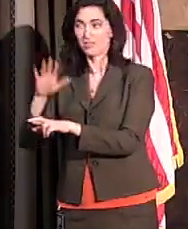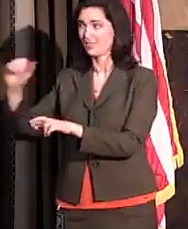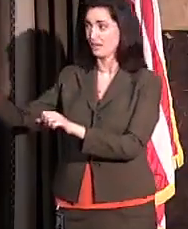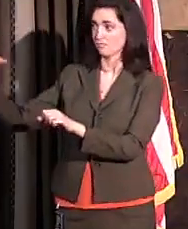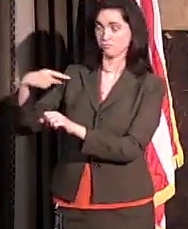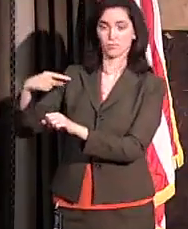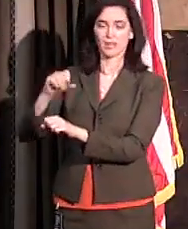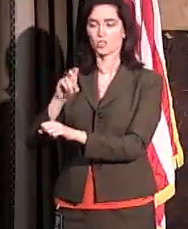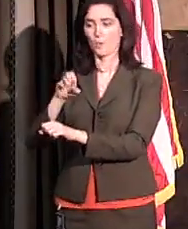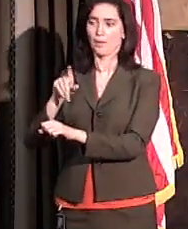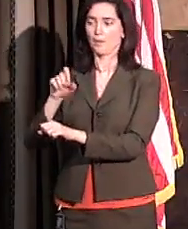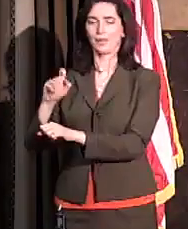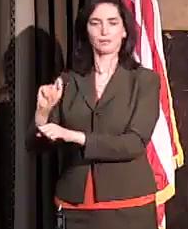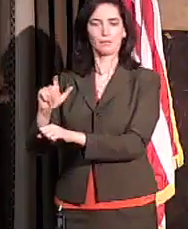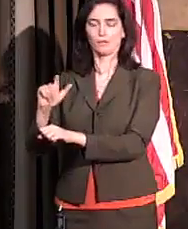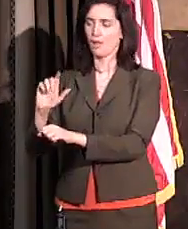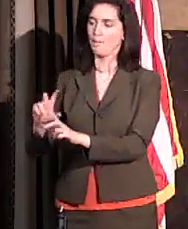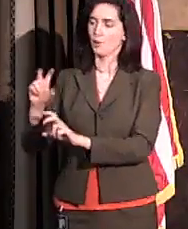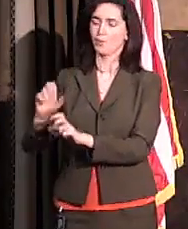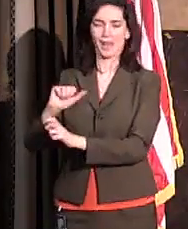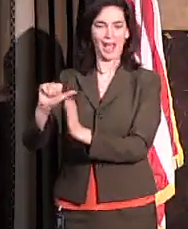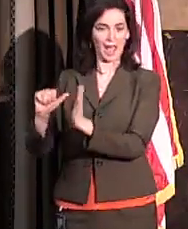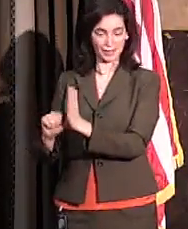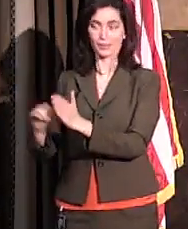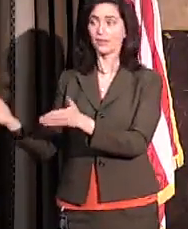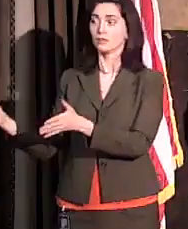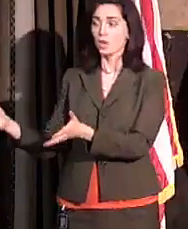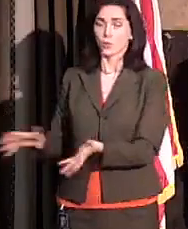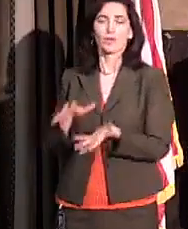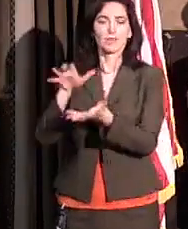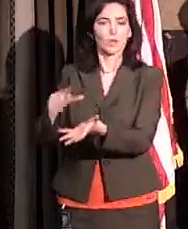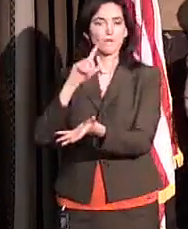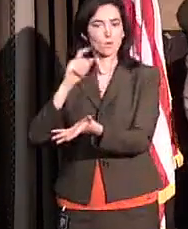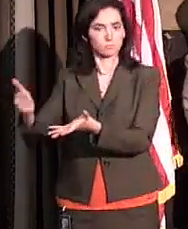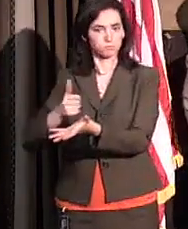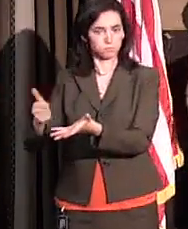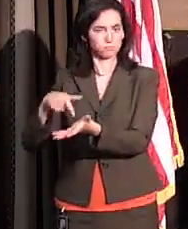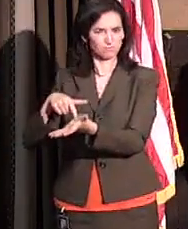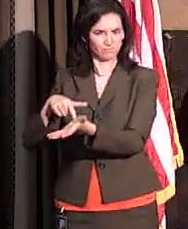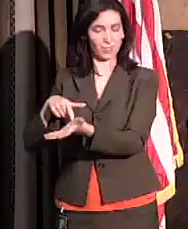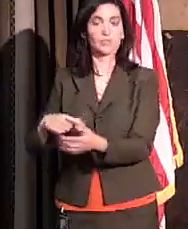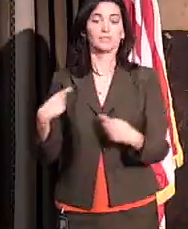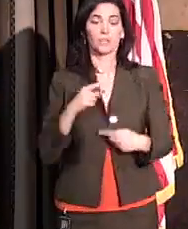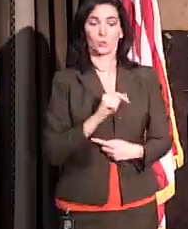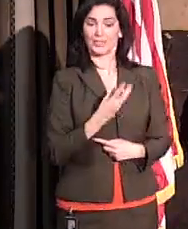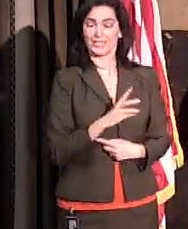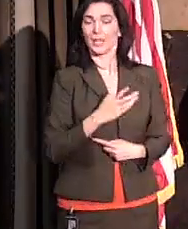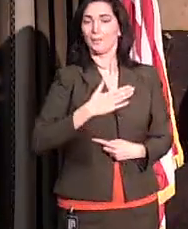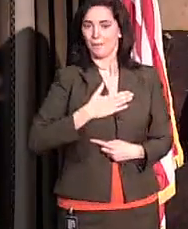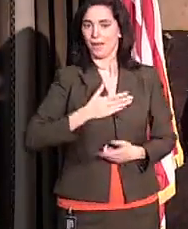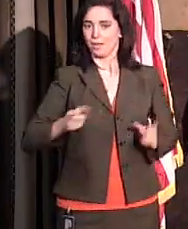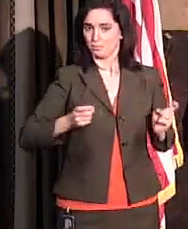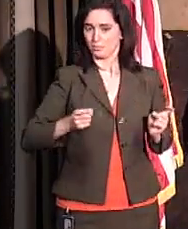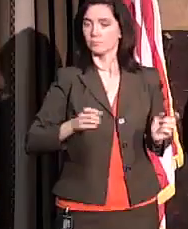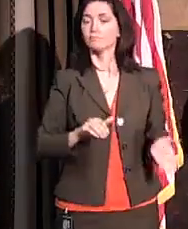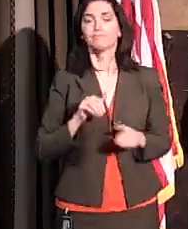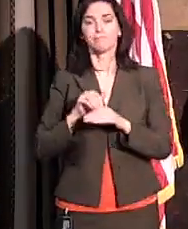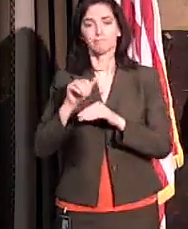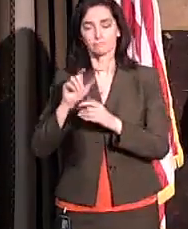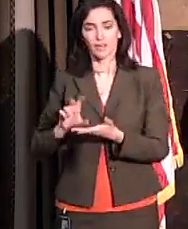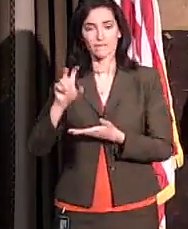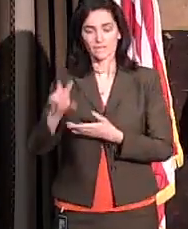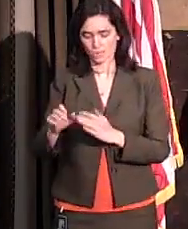Supplemental Appropriations Act. And since 2016, my administration has invested more than $3.9 billion into infrastructure